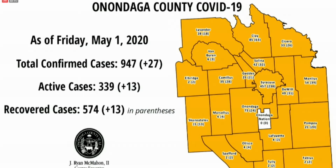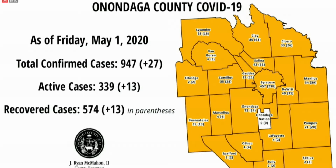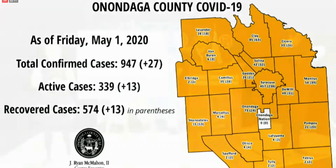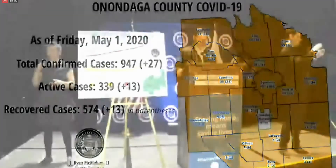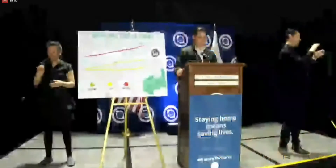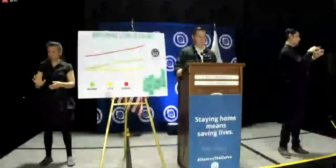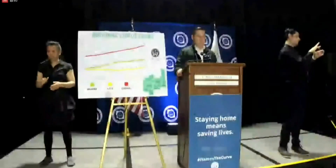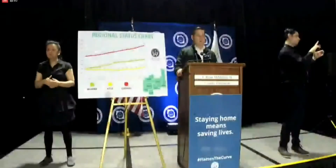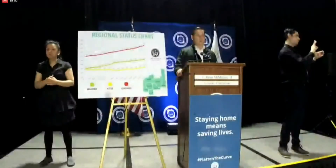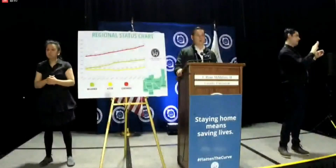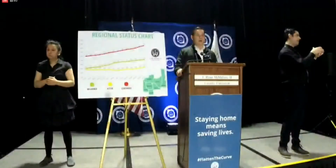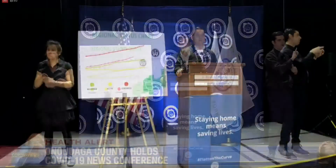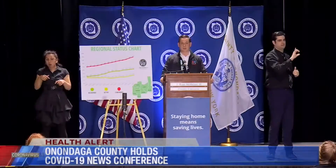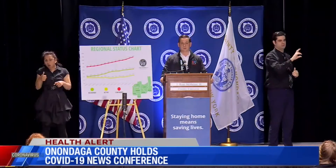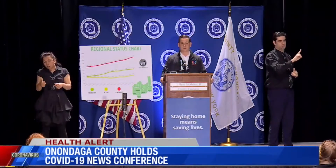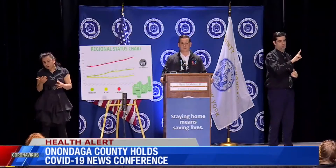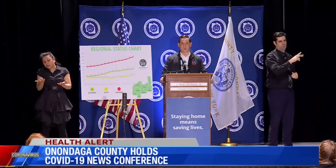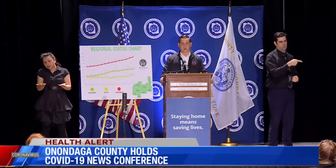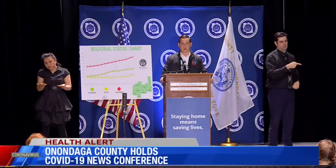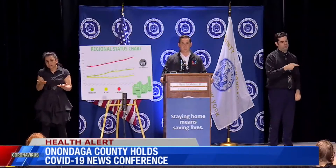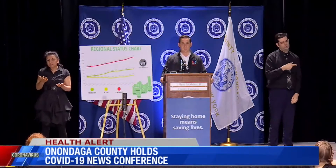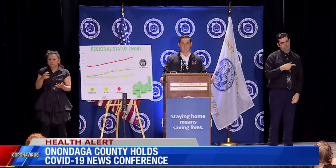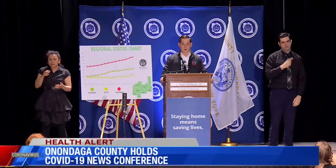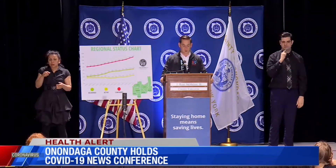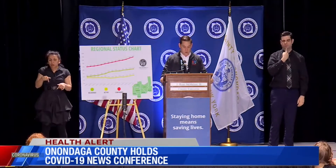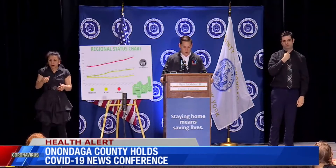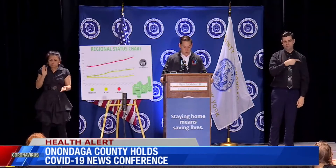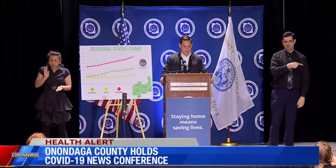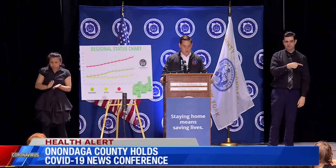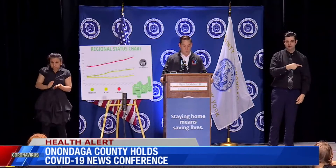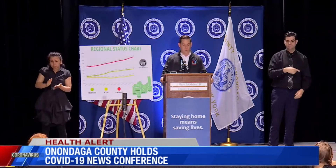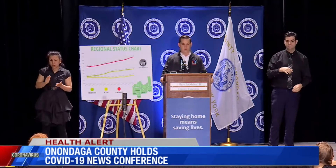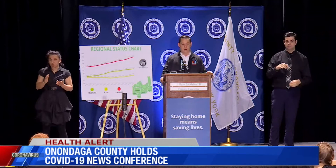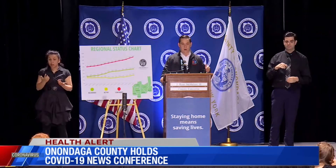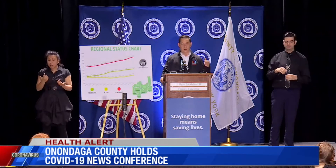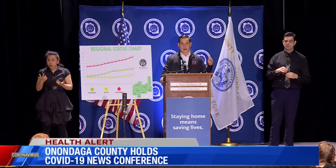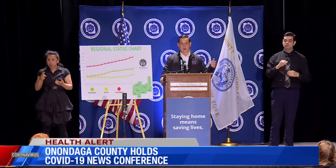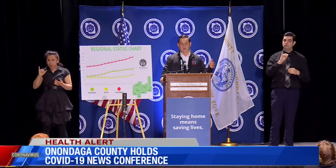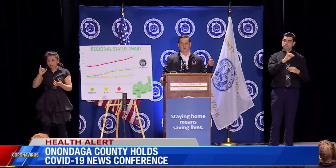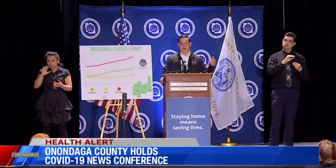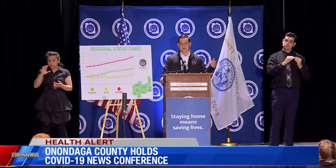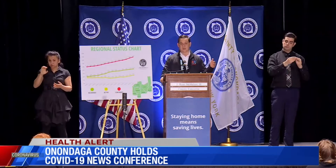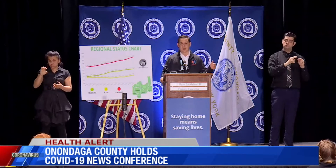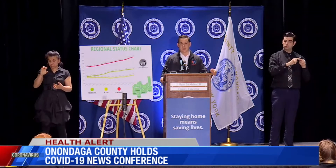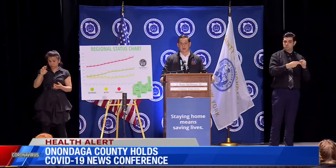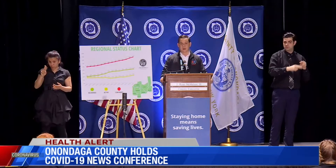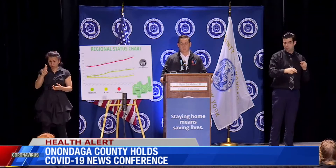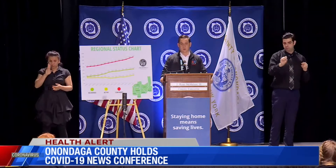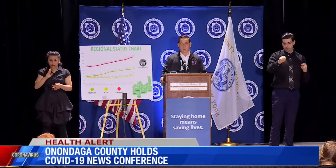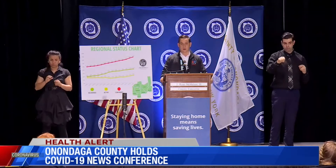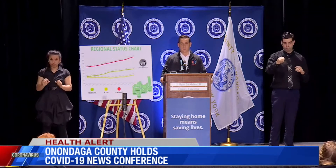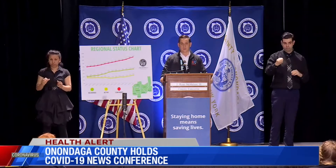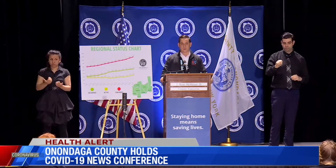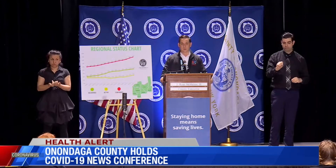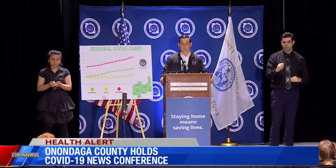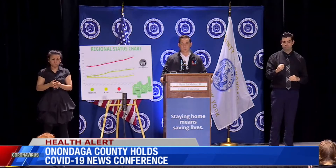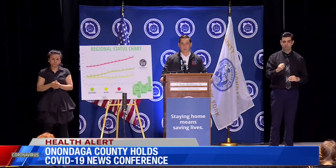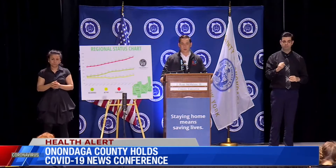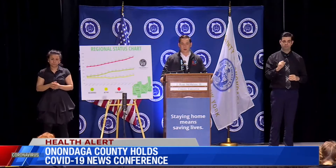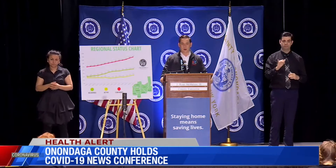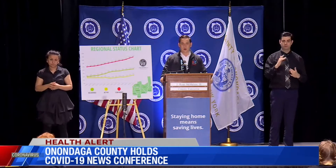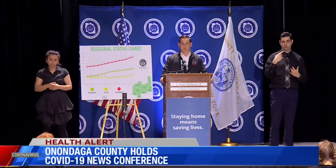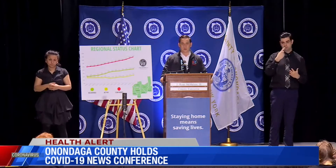gone down pretty drastically. And so I think overall our data reflects that when it comes